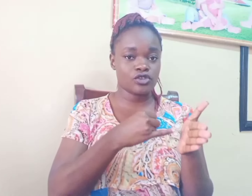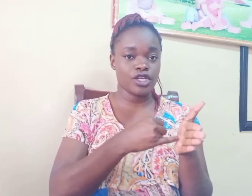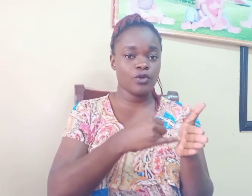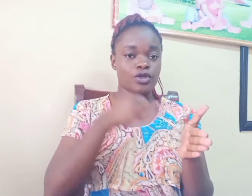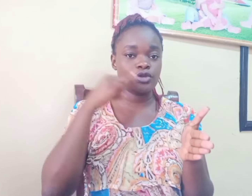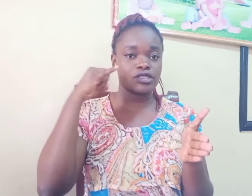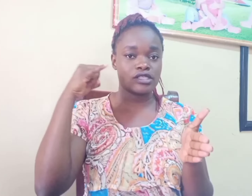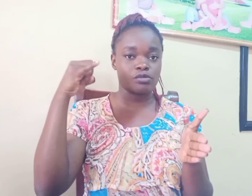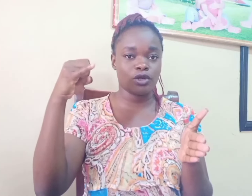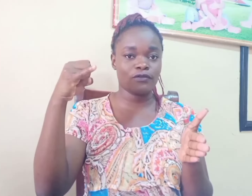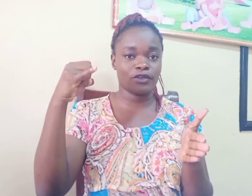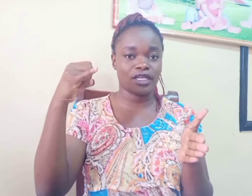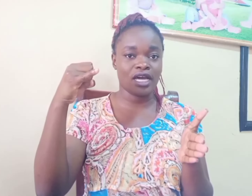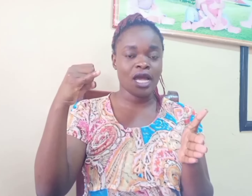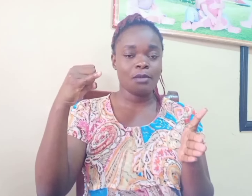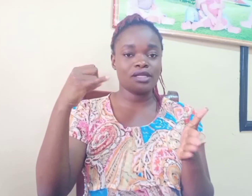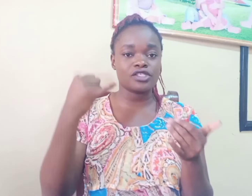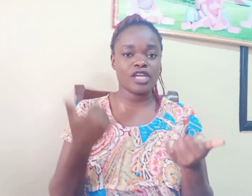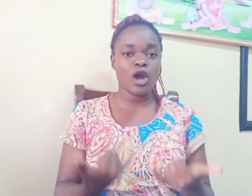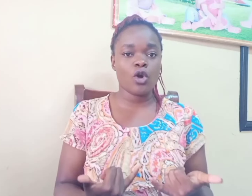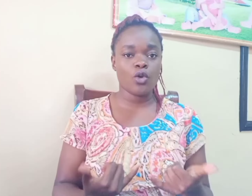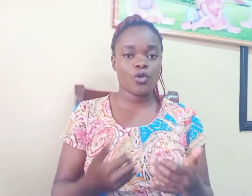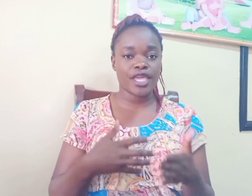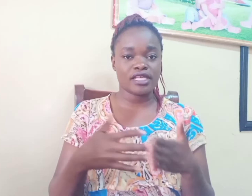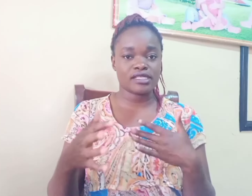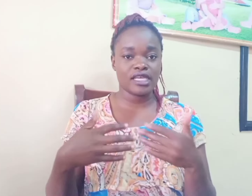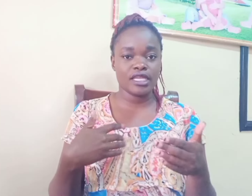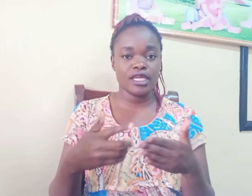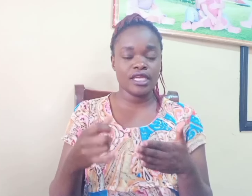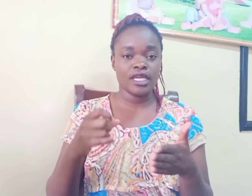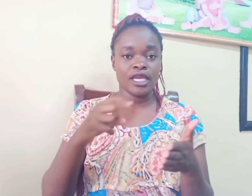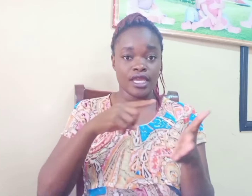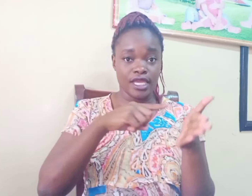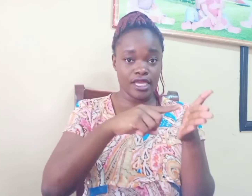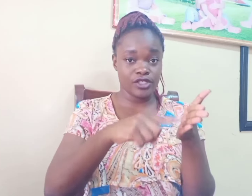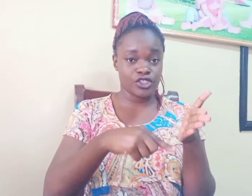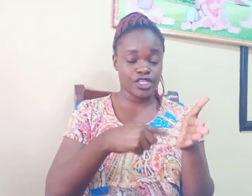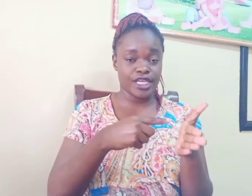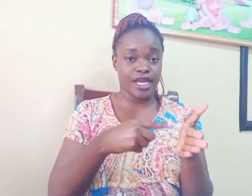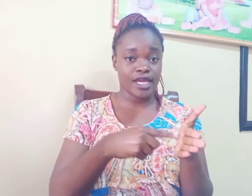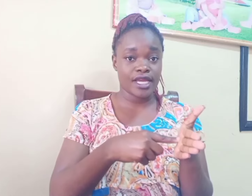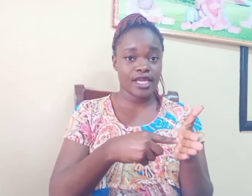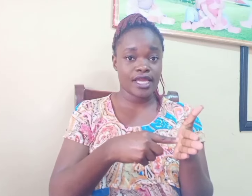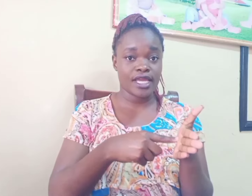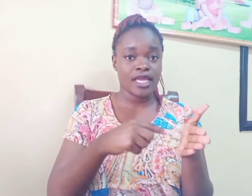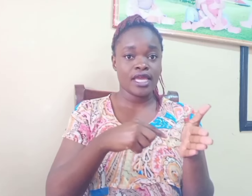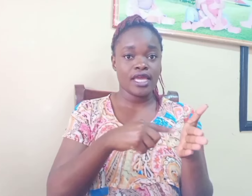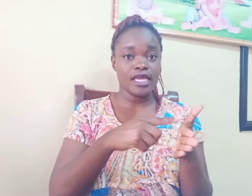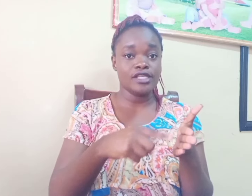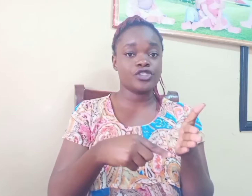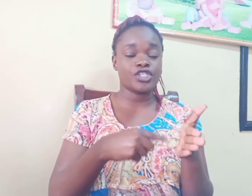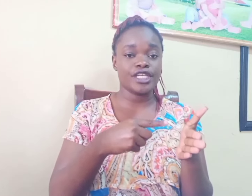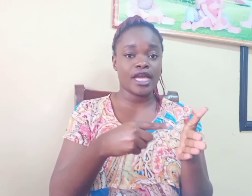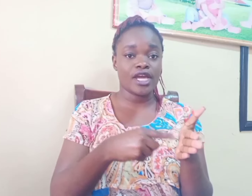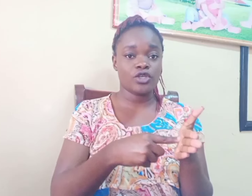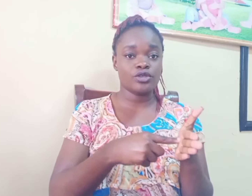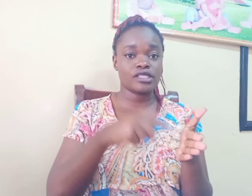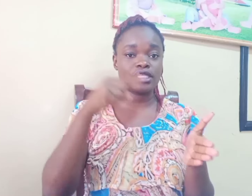industry, we used the small finger. But now, we are signing engineer. Engineer, using